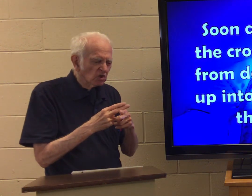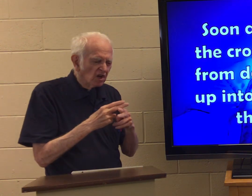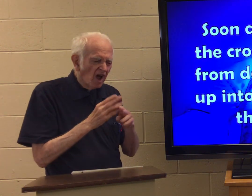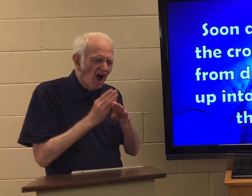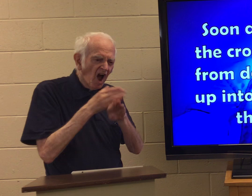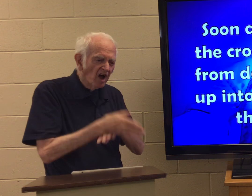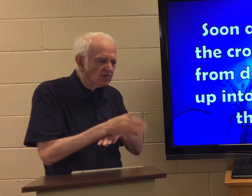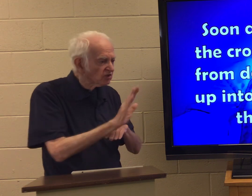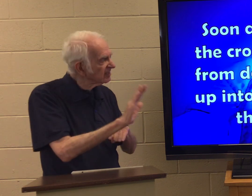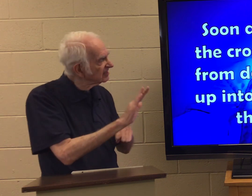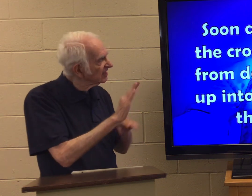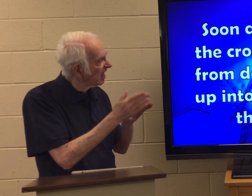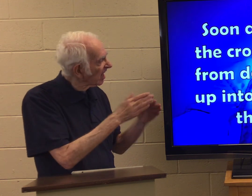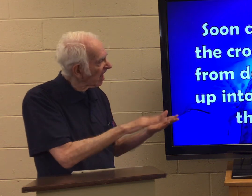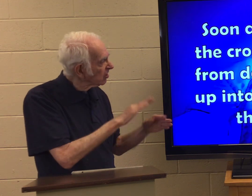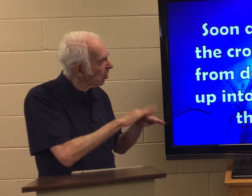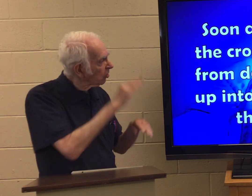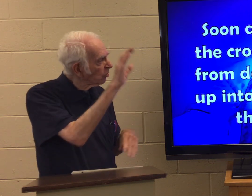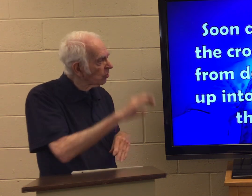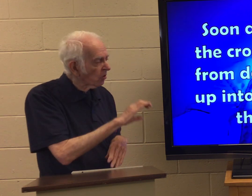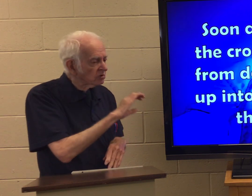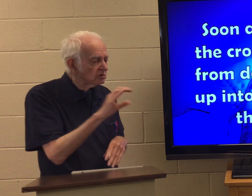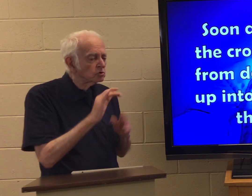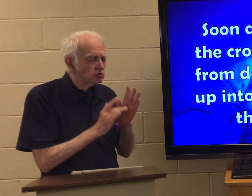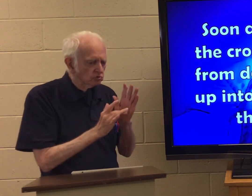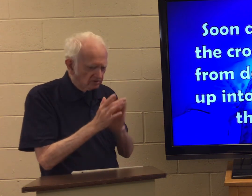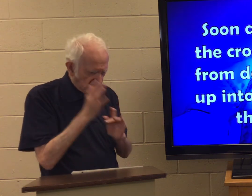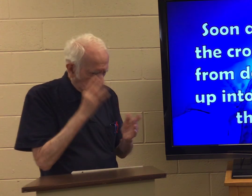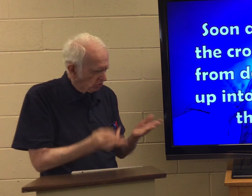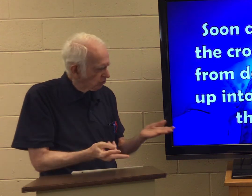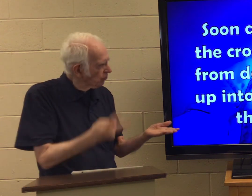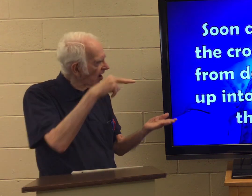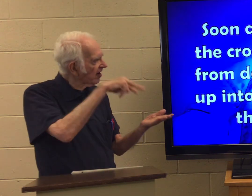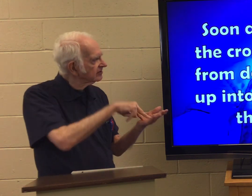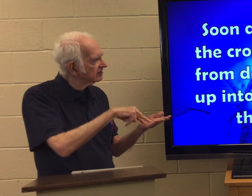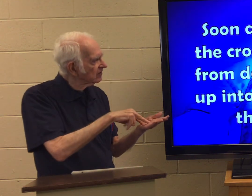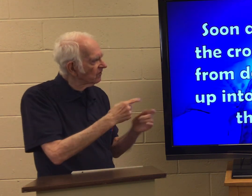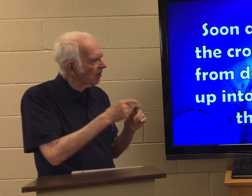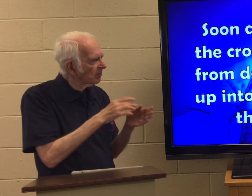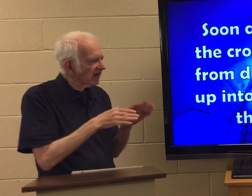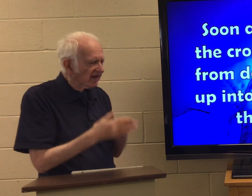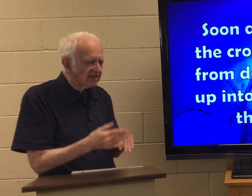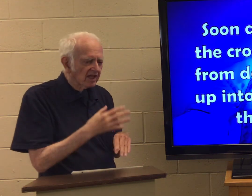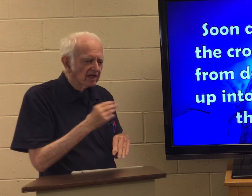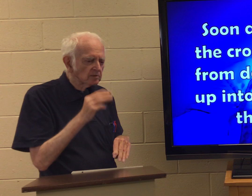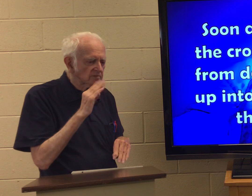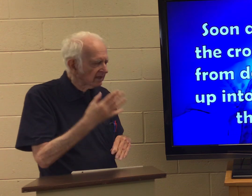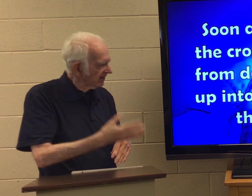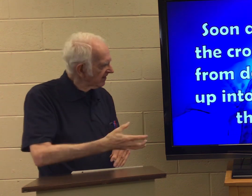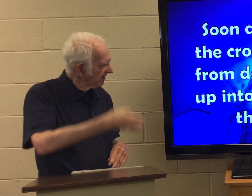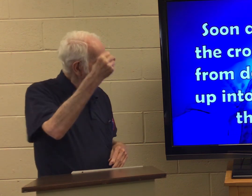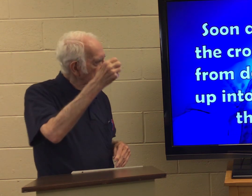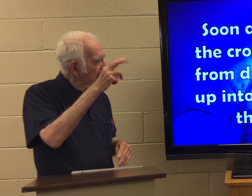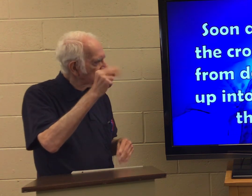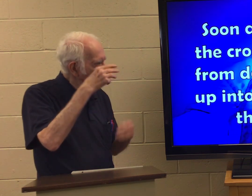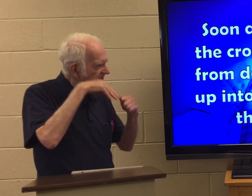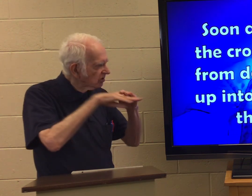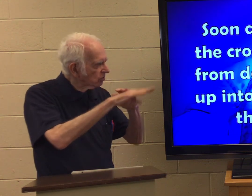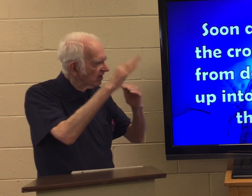Soon after his death on the cross, Jesus would rise from death and be taken up into